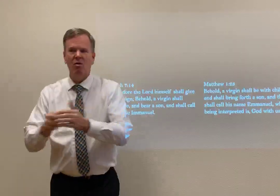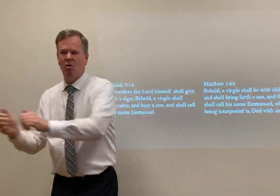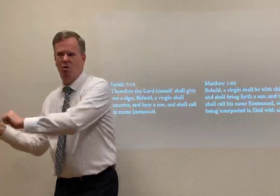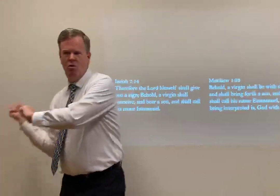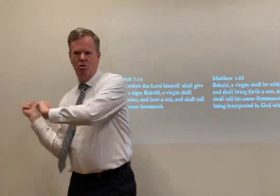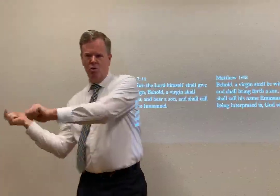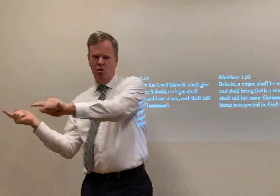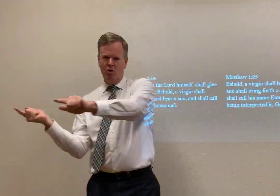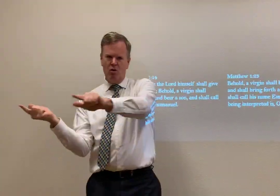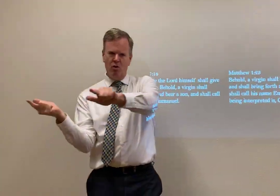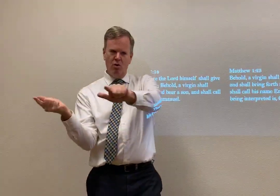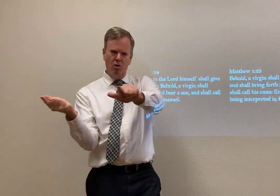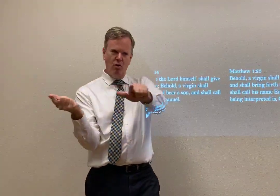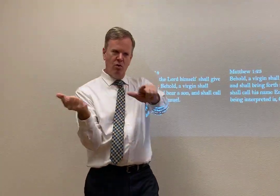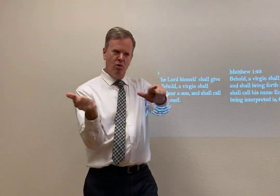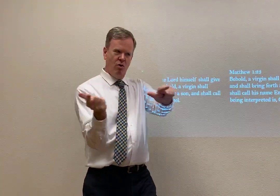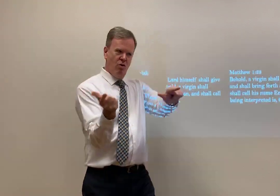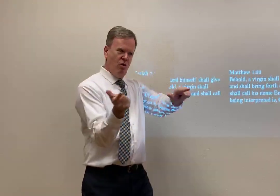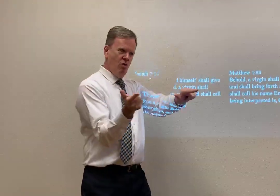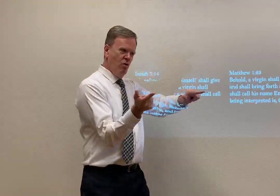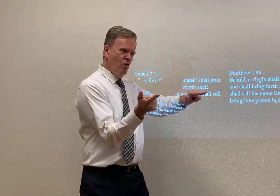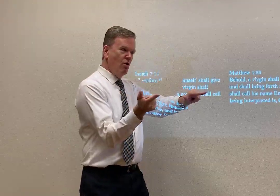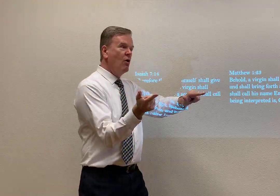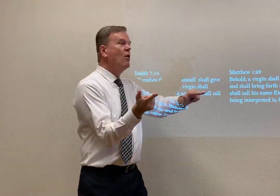shall bow. That means everybody.